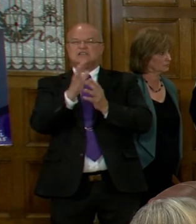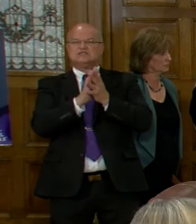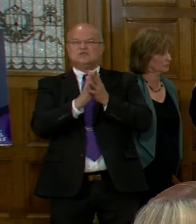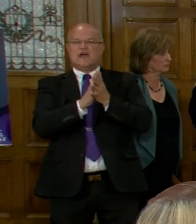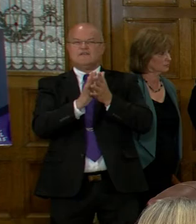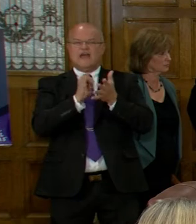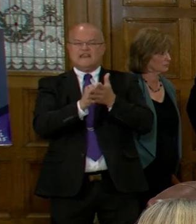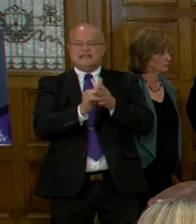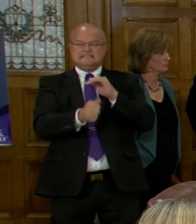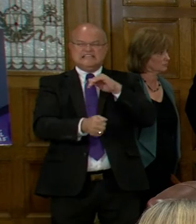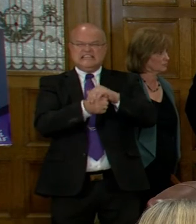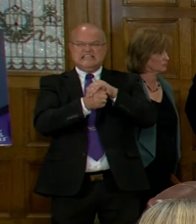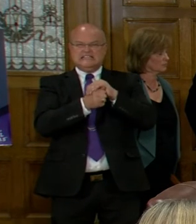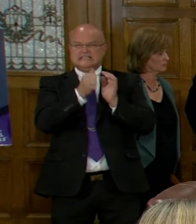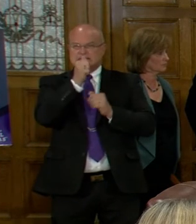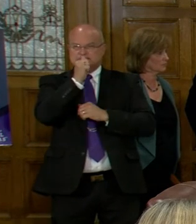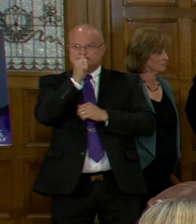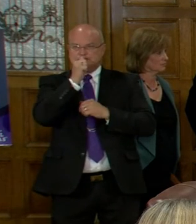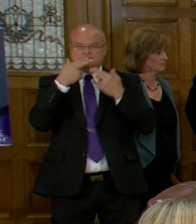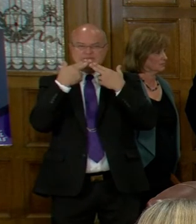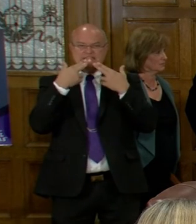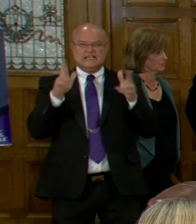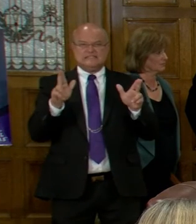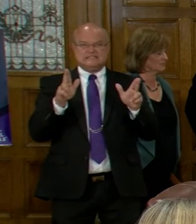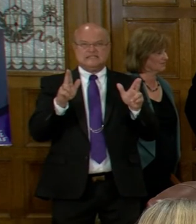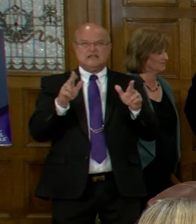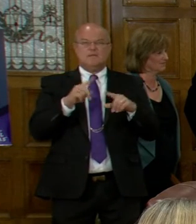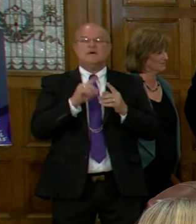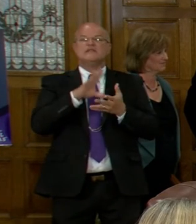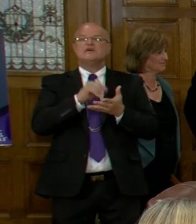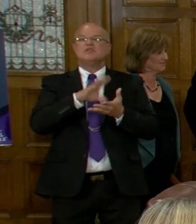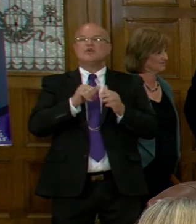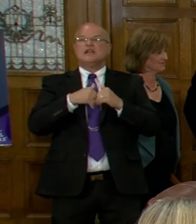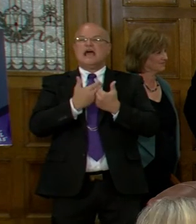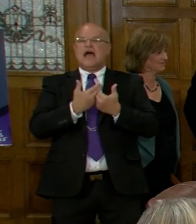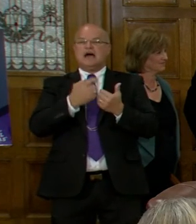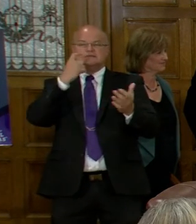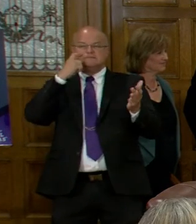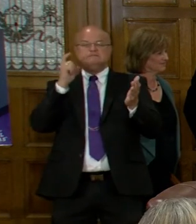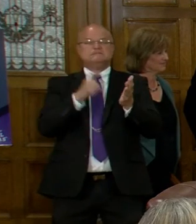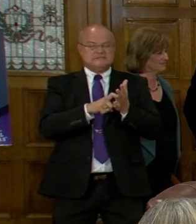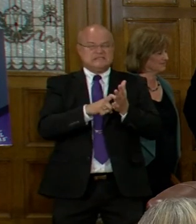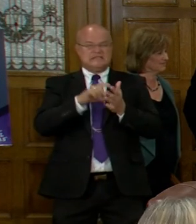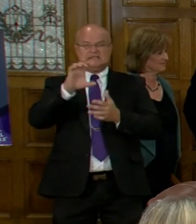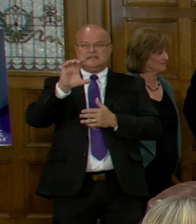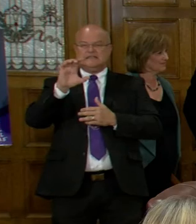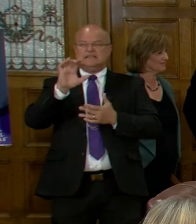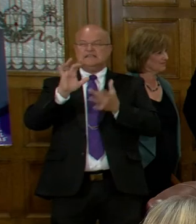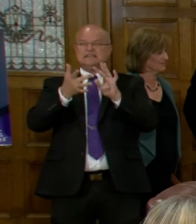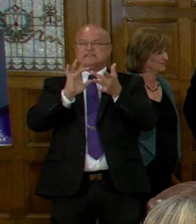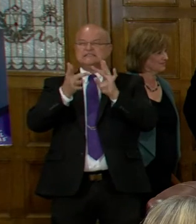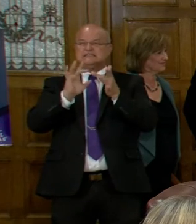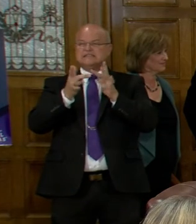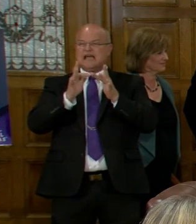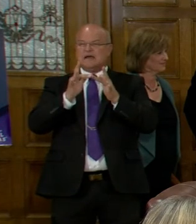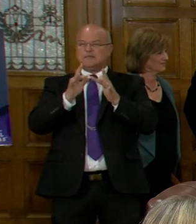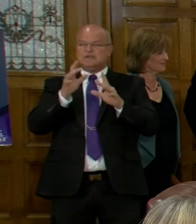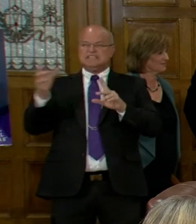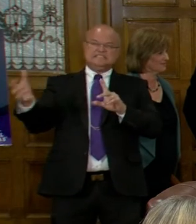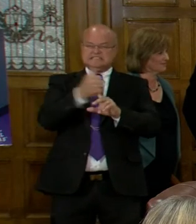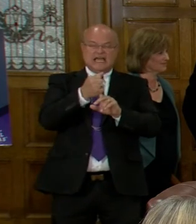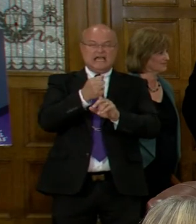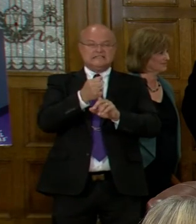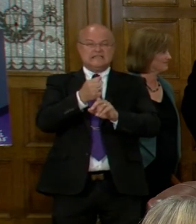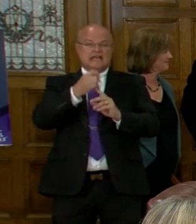innocent packets of information. But they'll be learning how to detect those cyber attacks and how to thwart them.